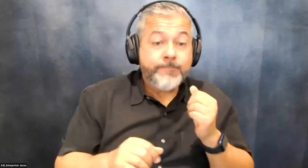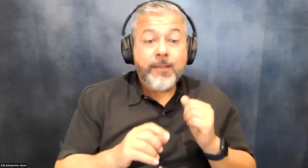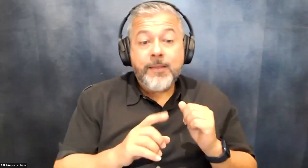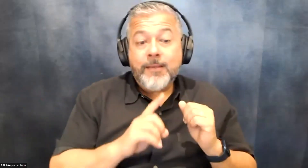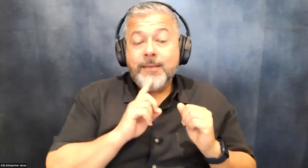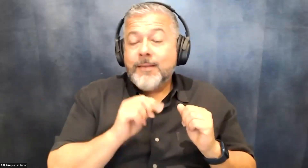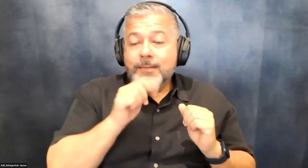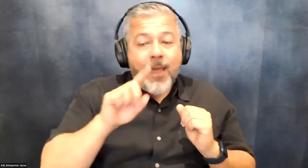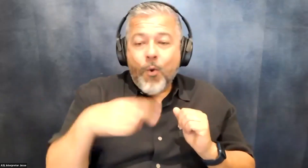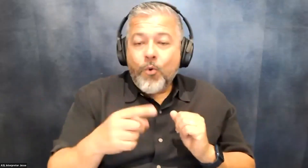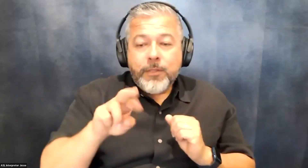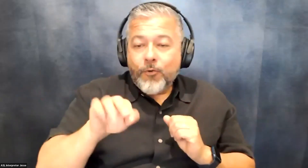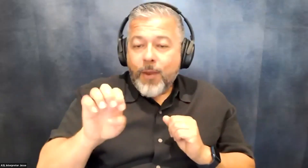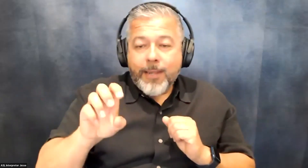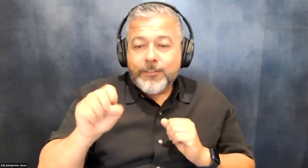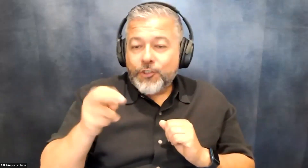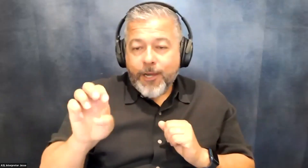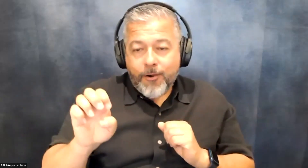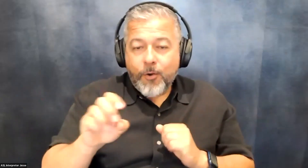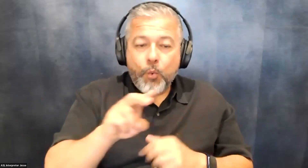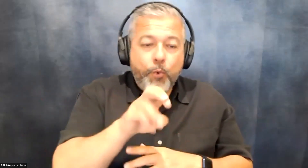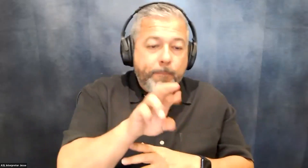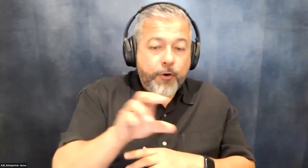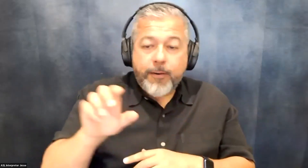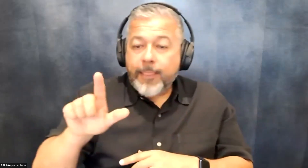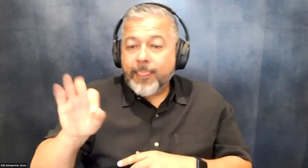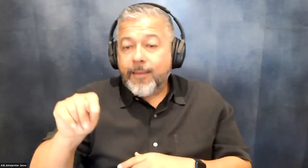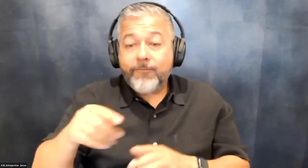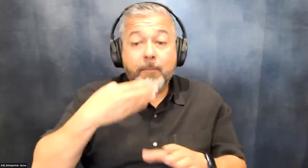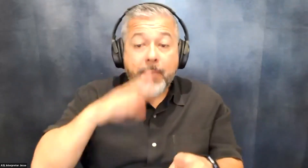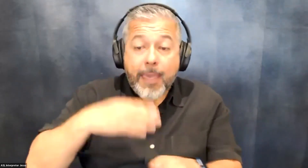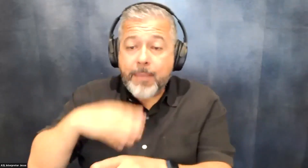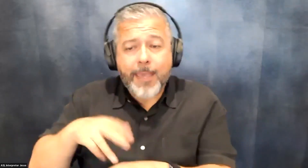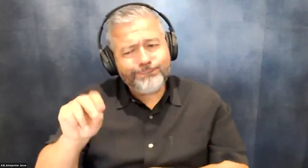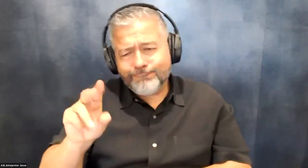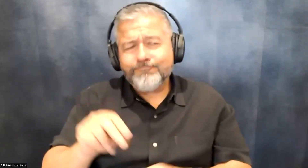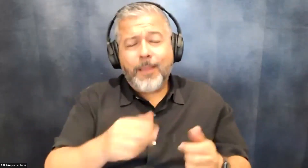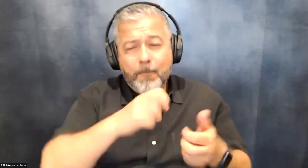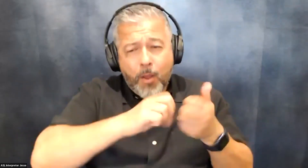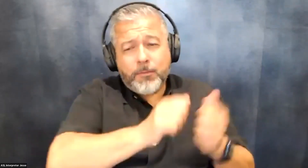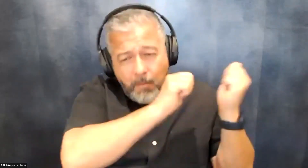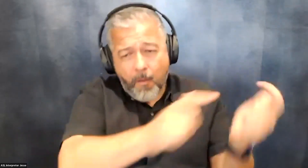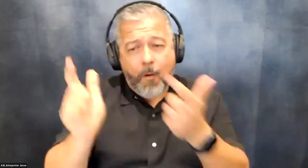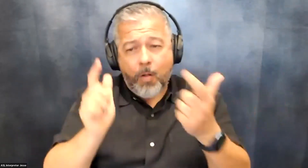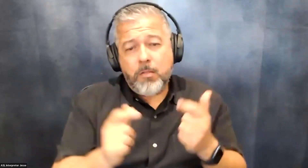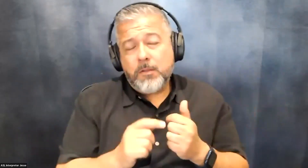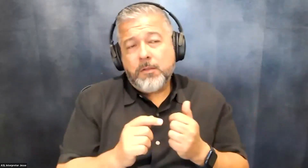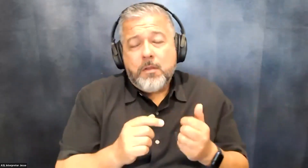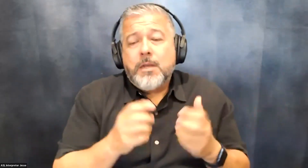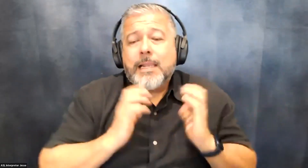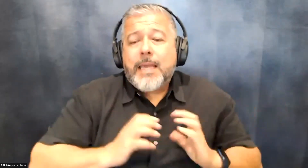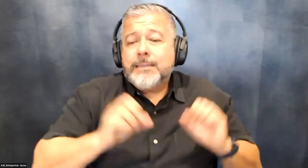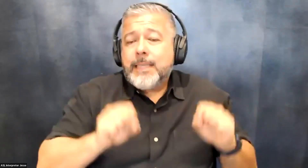not only the ride shares, Uber and Lyft per se, where our clients are at risk or can be at